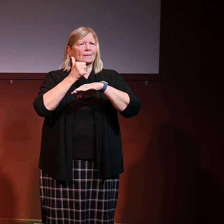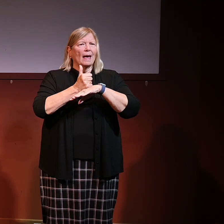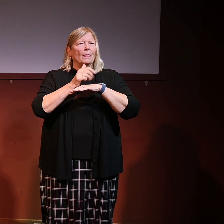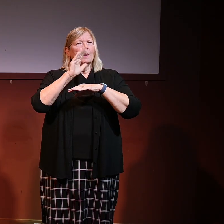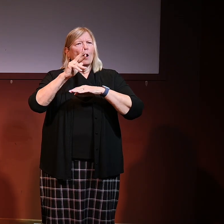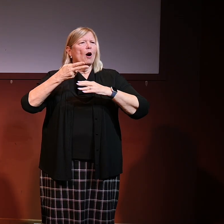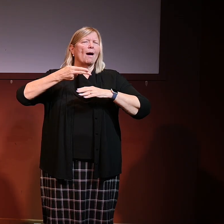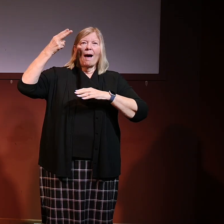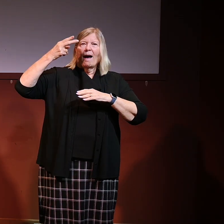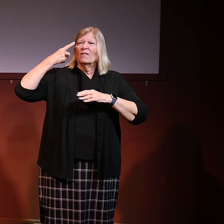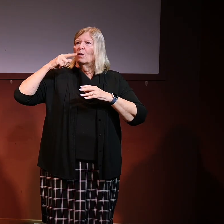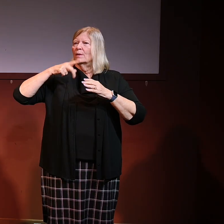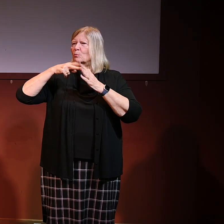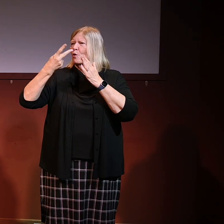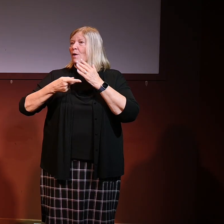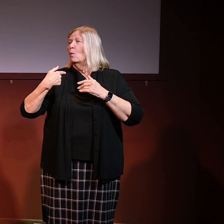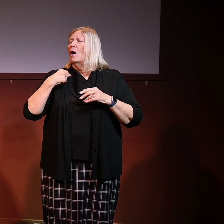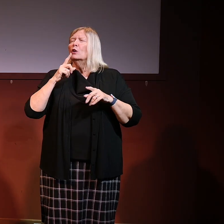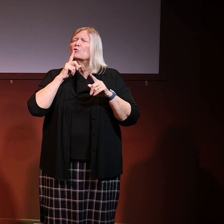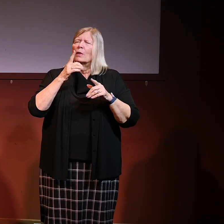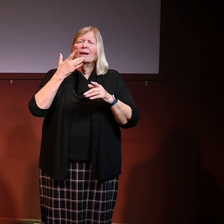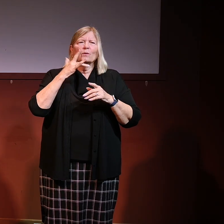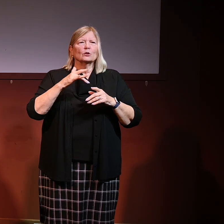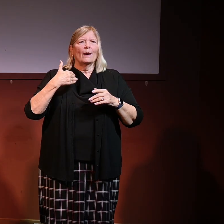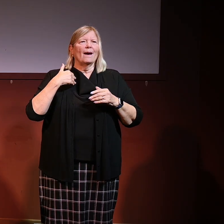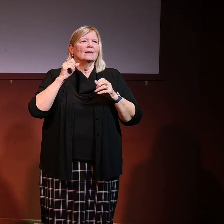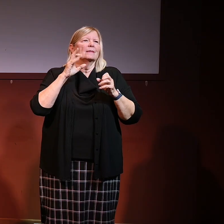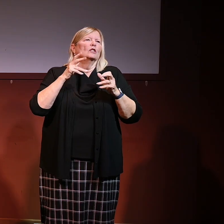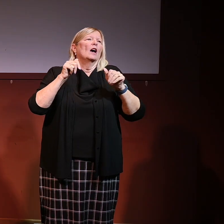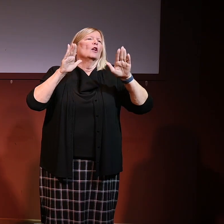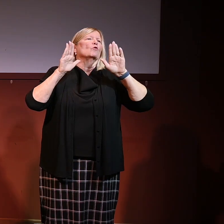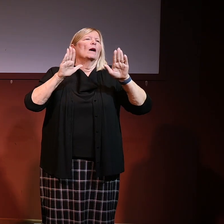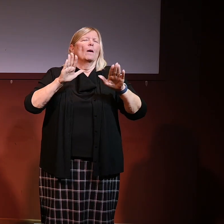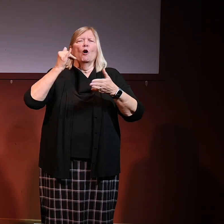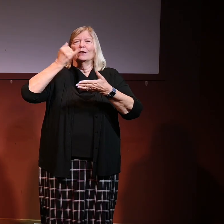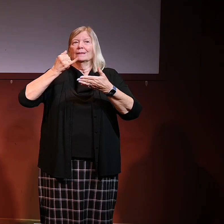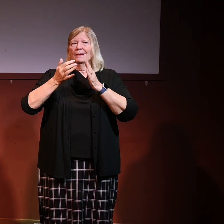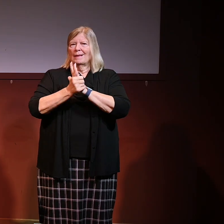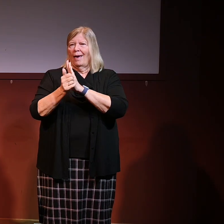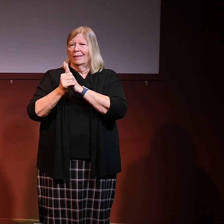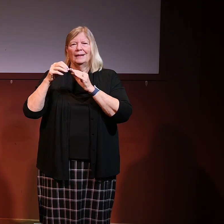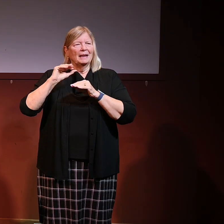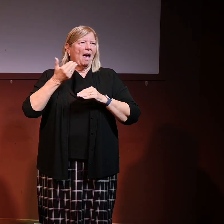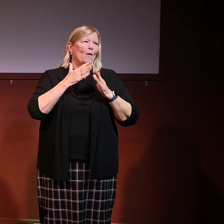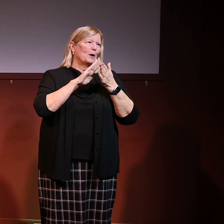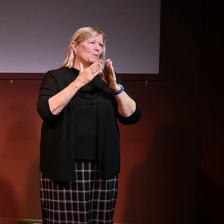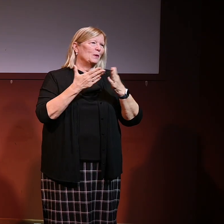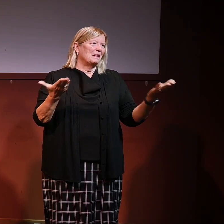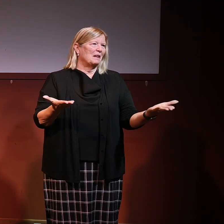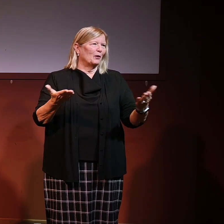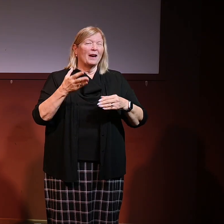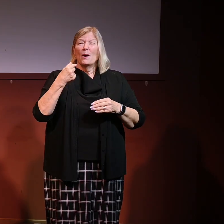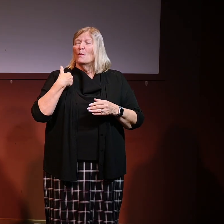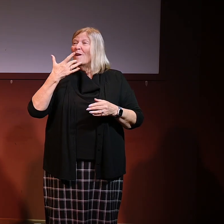for the program. We are truly fortunate to have such incredible artistic talent in our community. And we